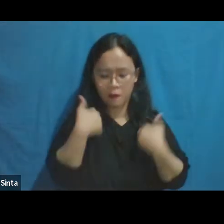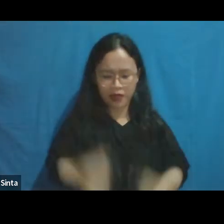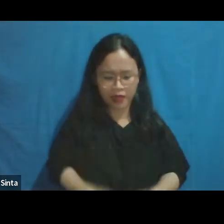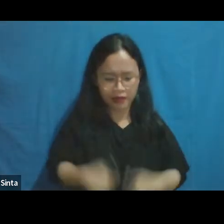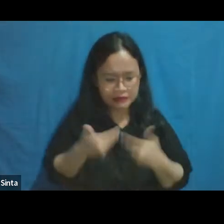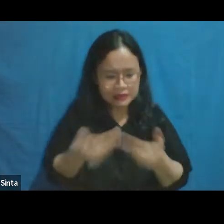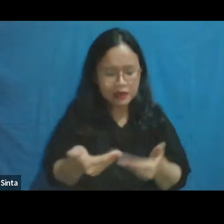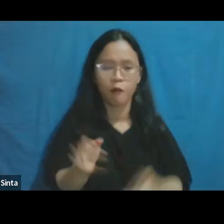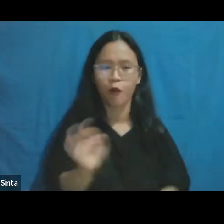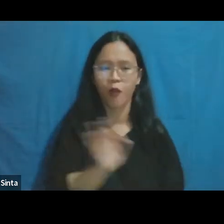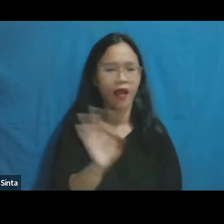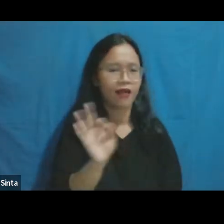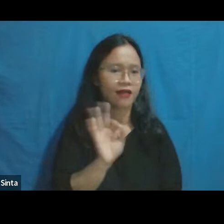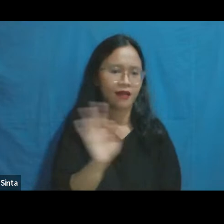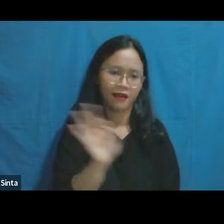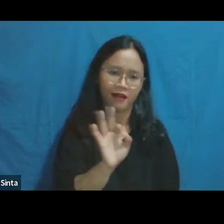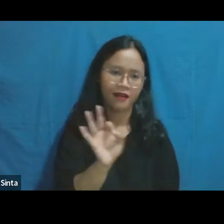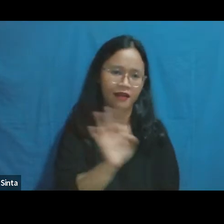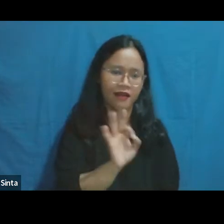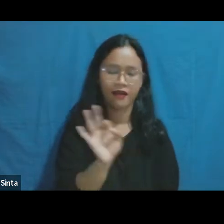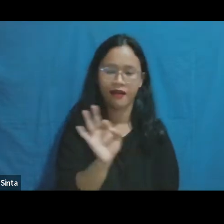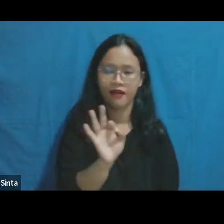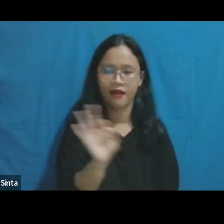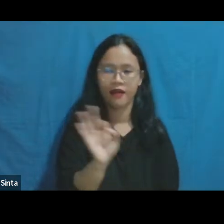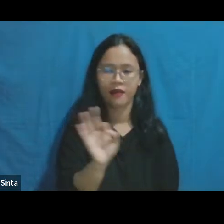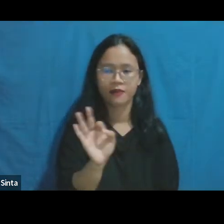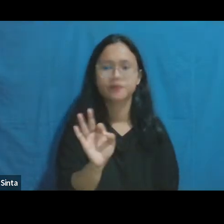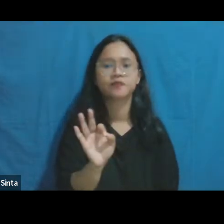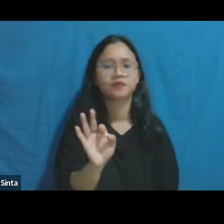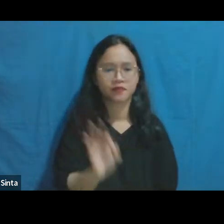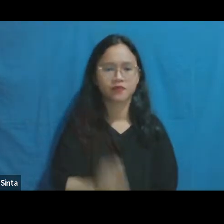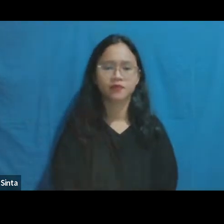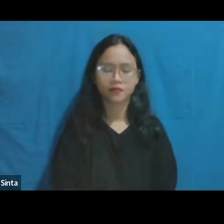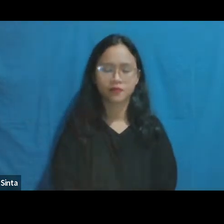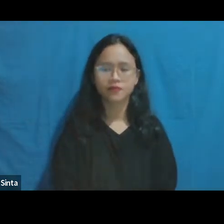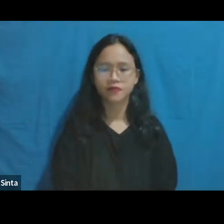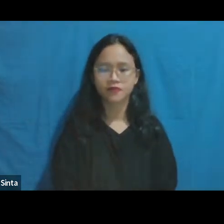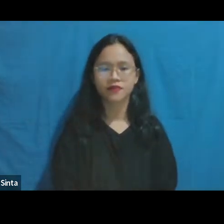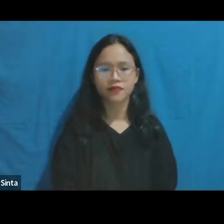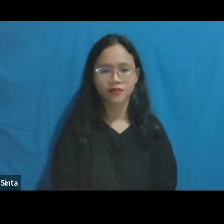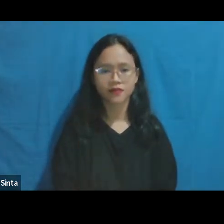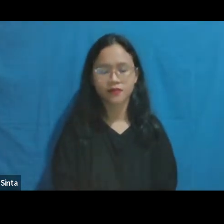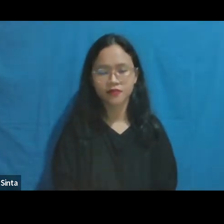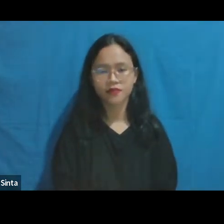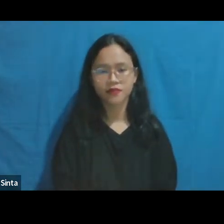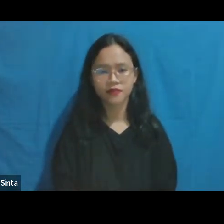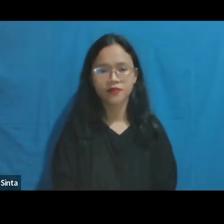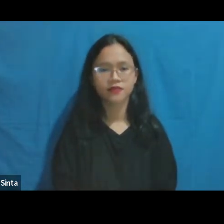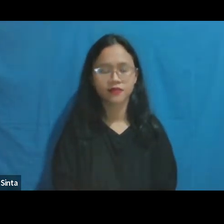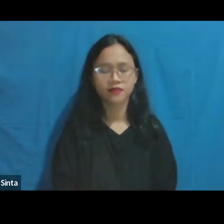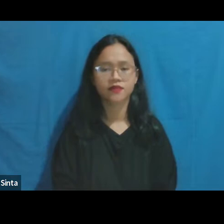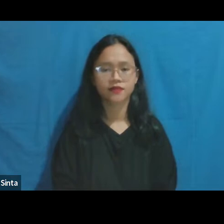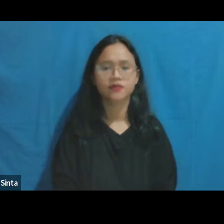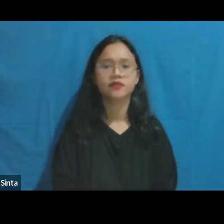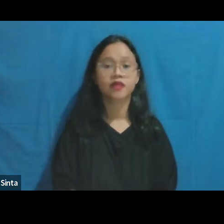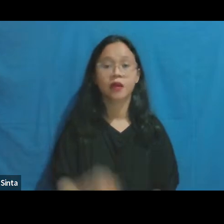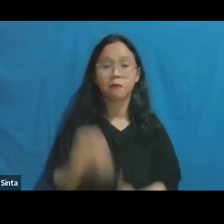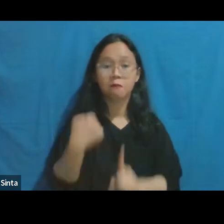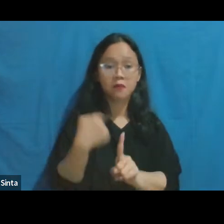the revision of spatial autonomy law, for example, and other things about